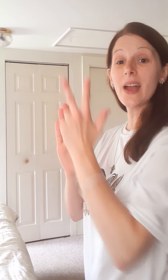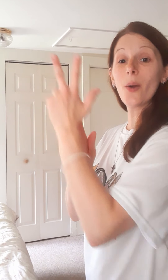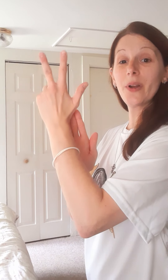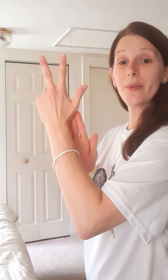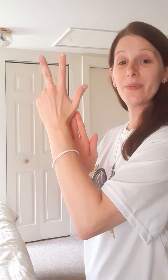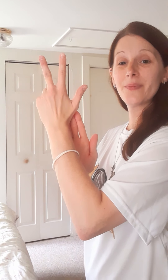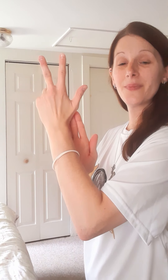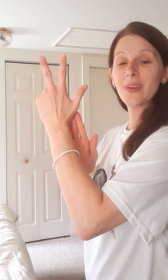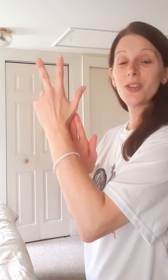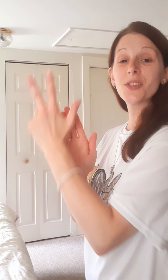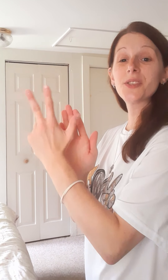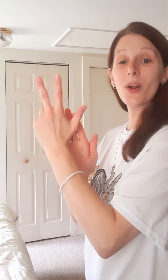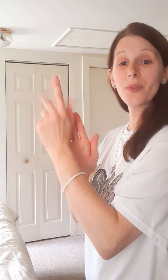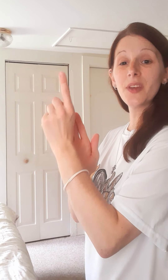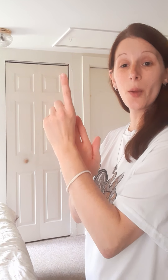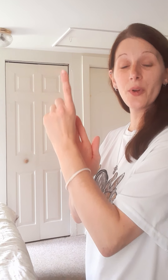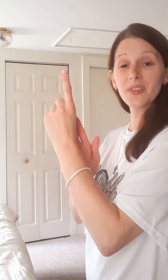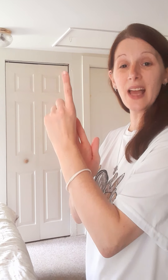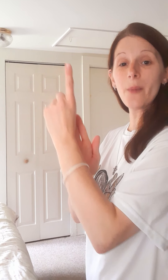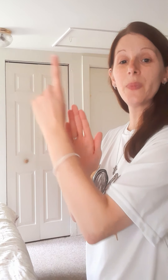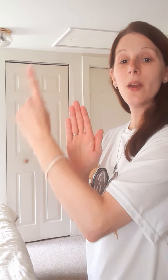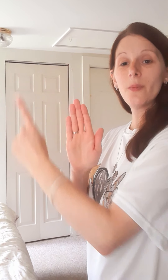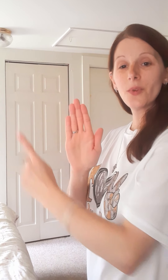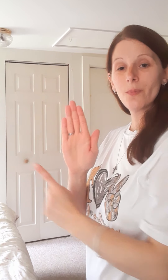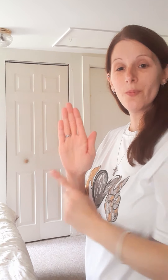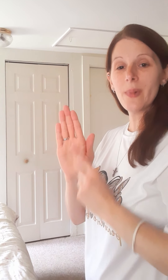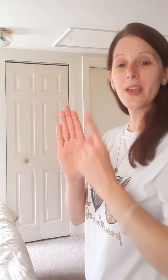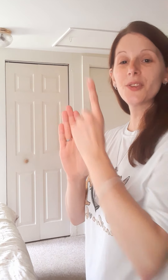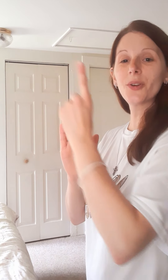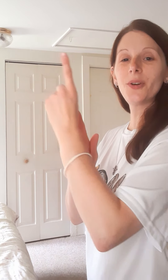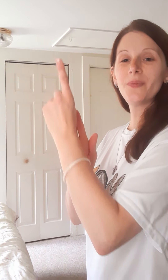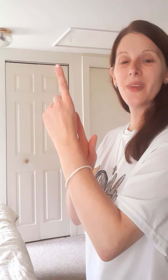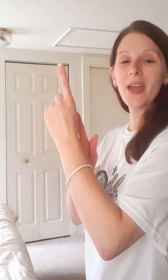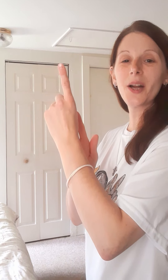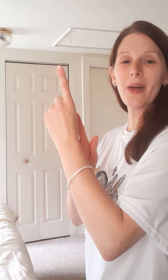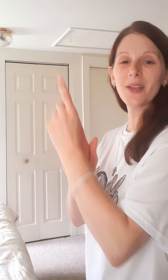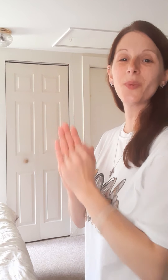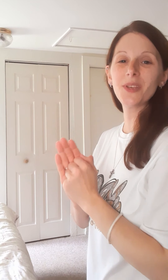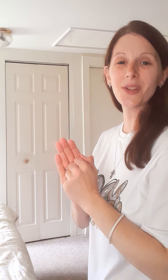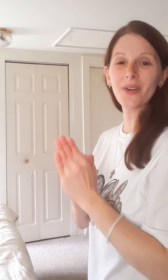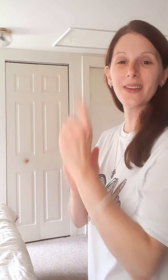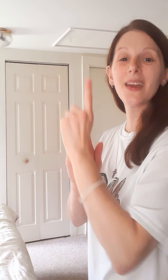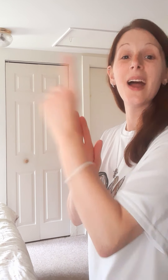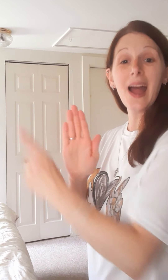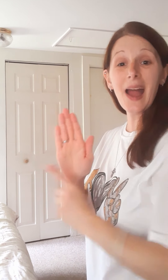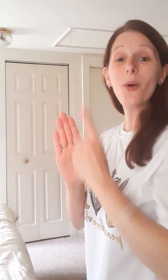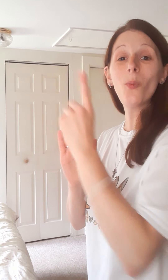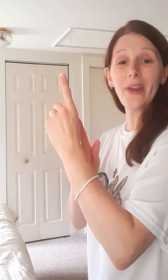hour. Just start with the number at the top, make a circle, and come back to where you started. 1